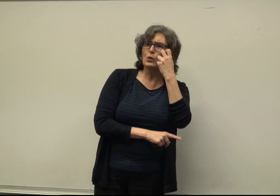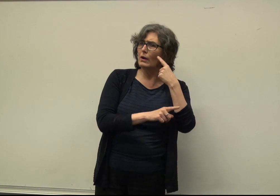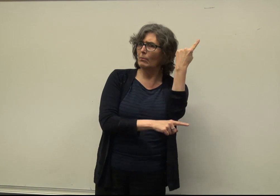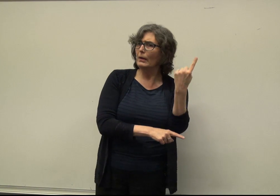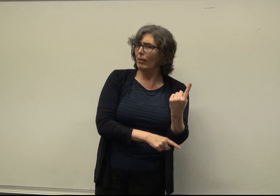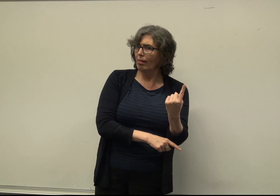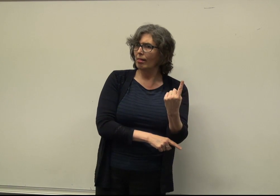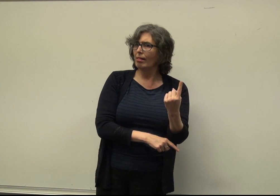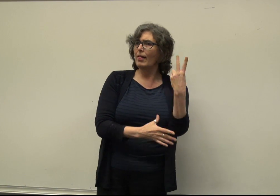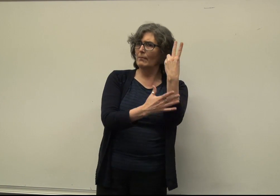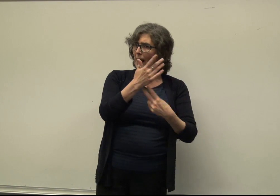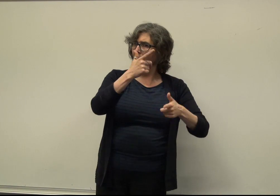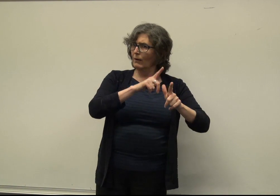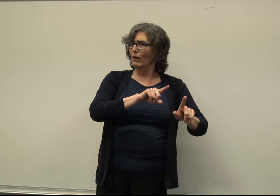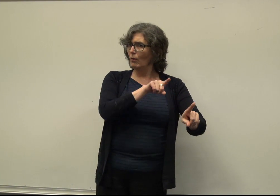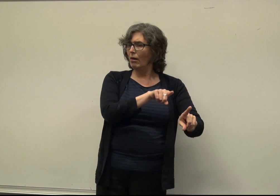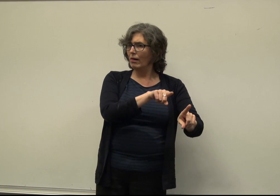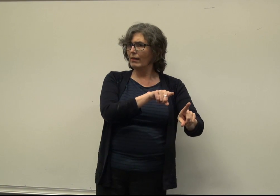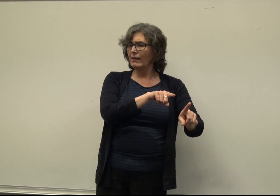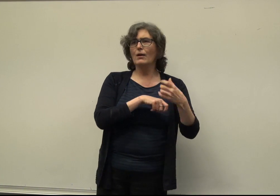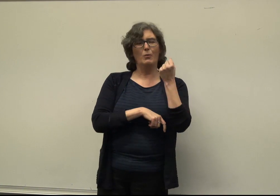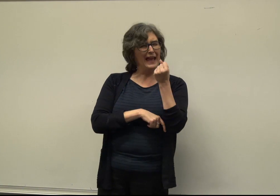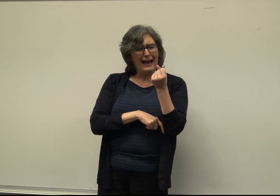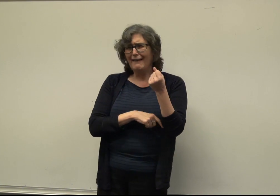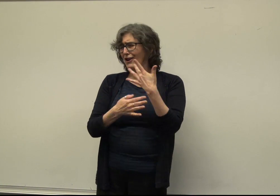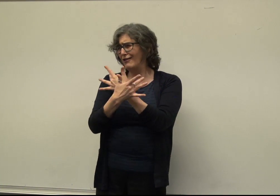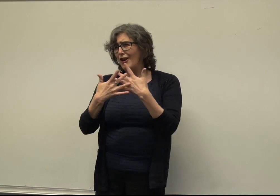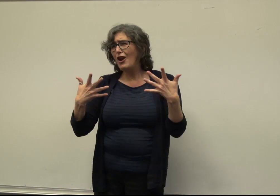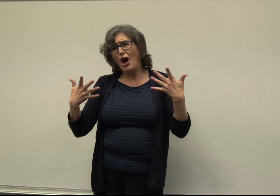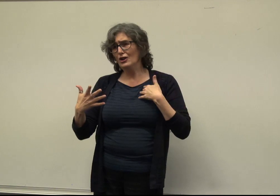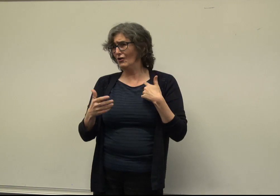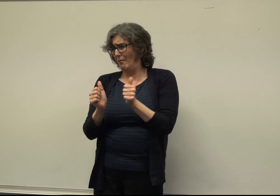older adults. We have a series of partnerships and collaborations,